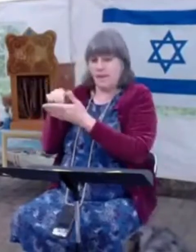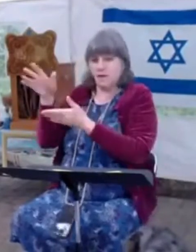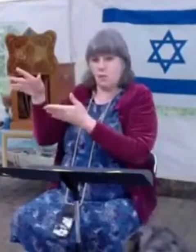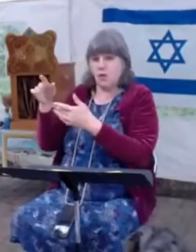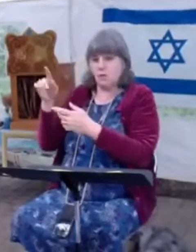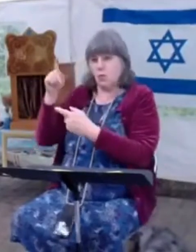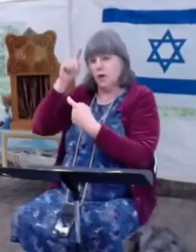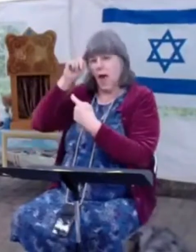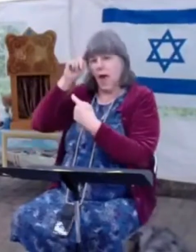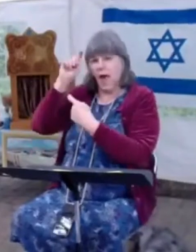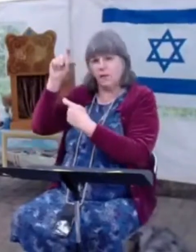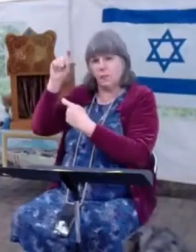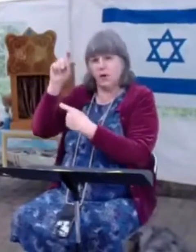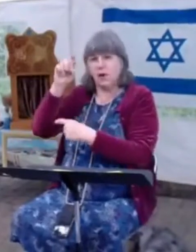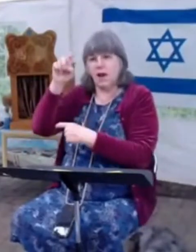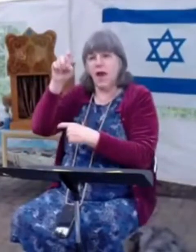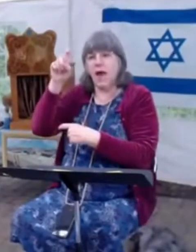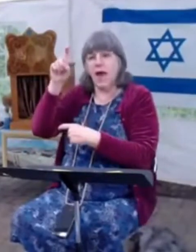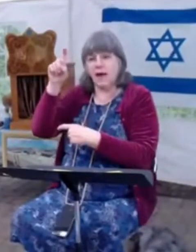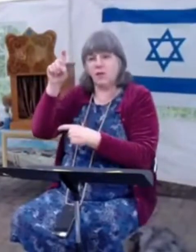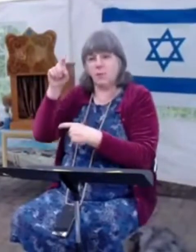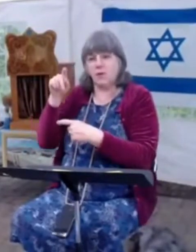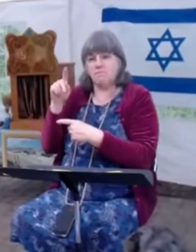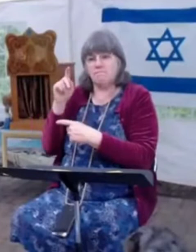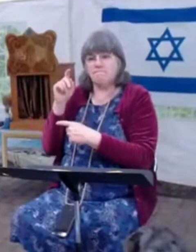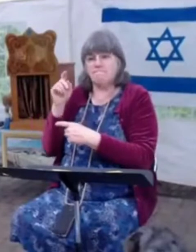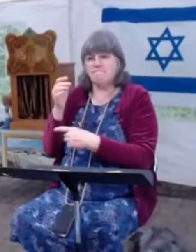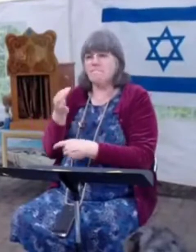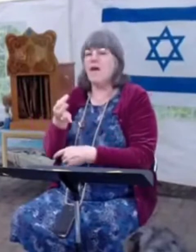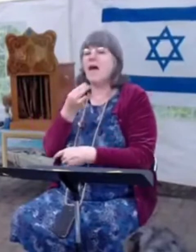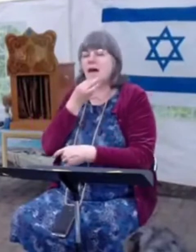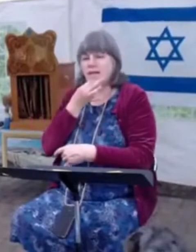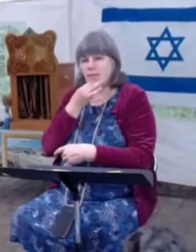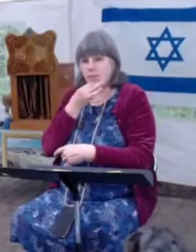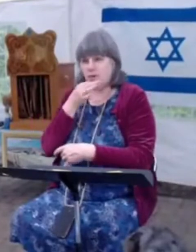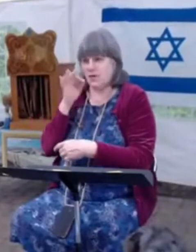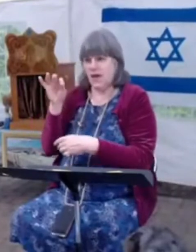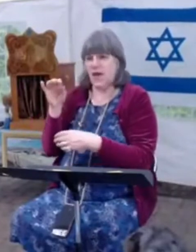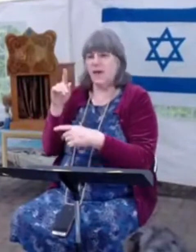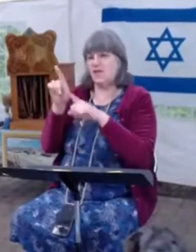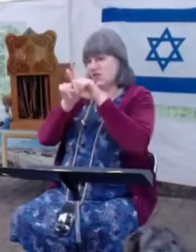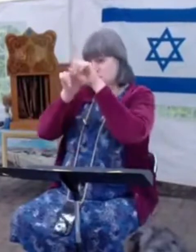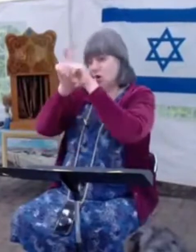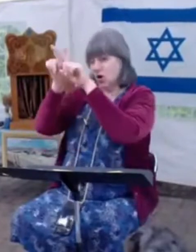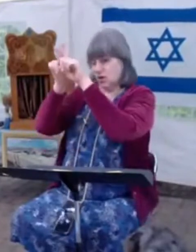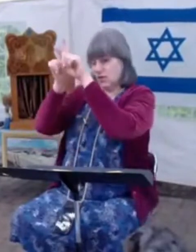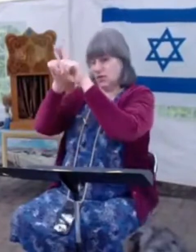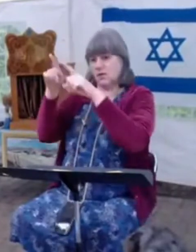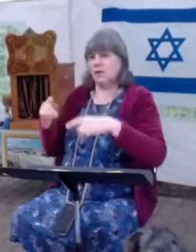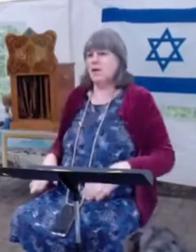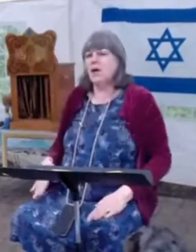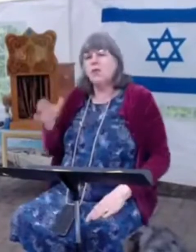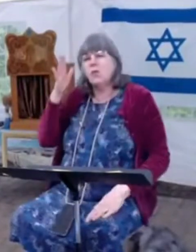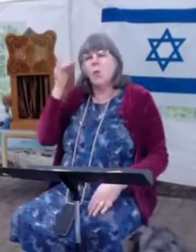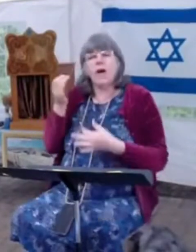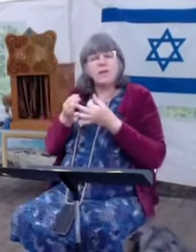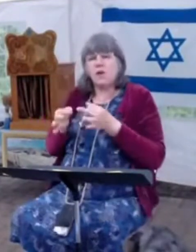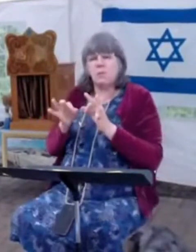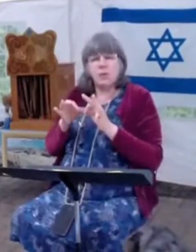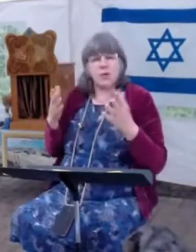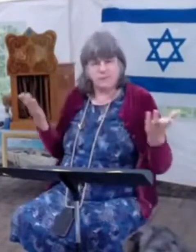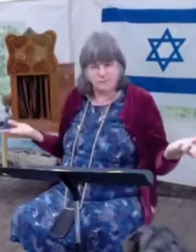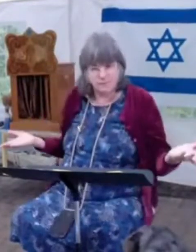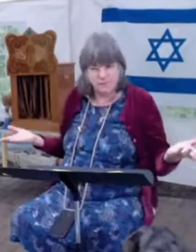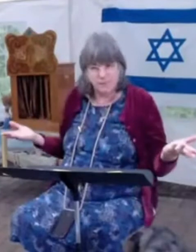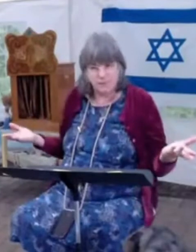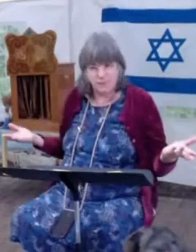were experts in those matters. And the reason why it's important is because of something